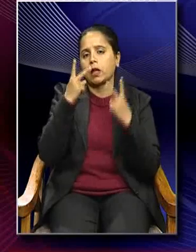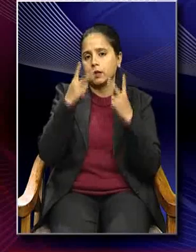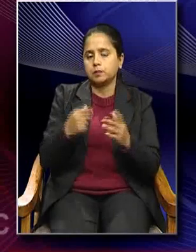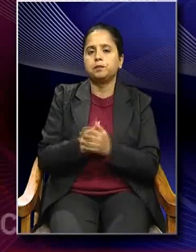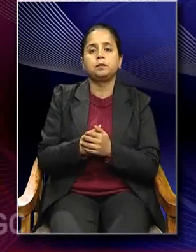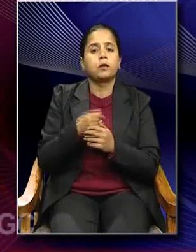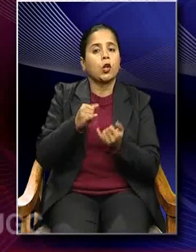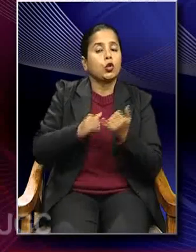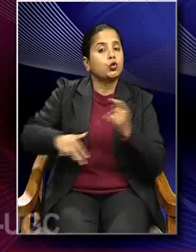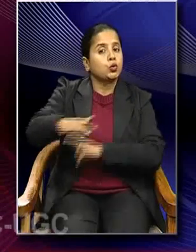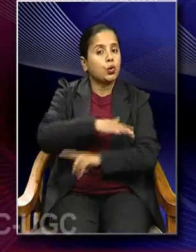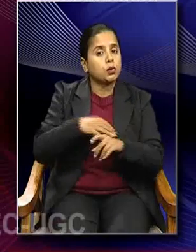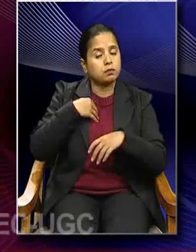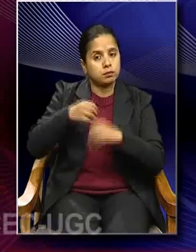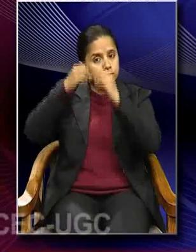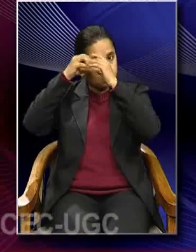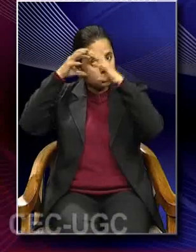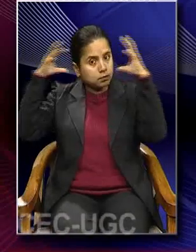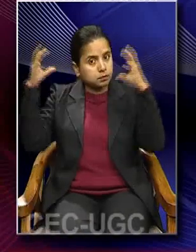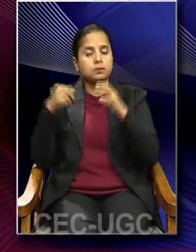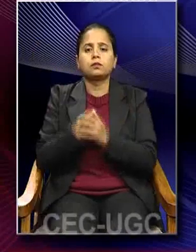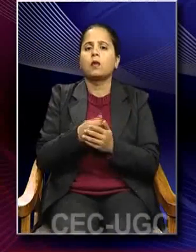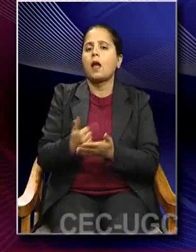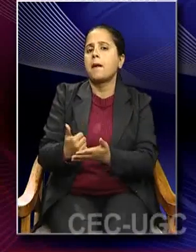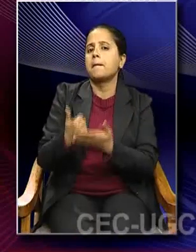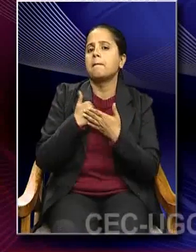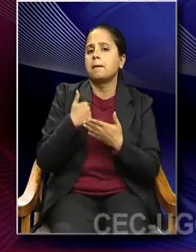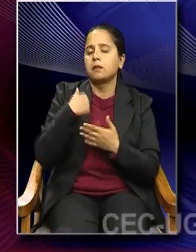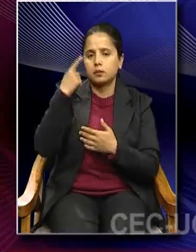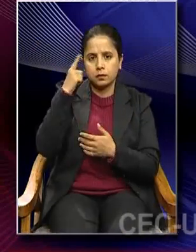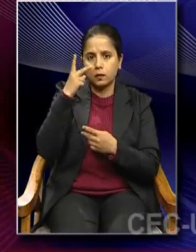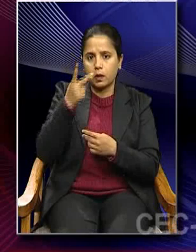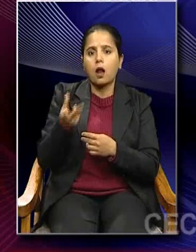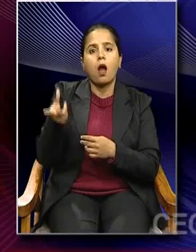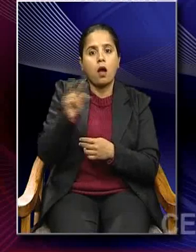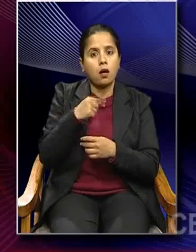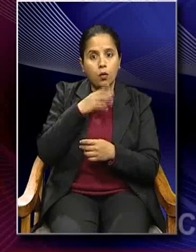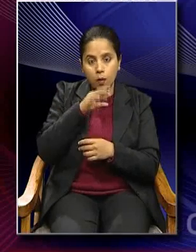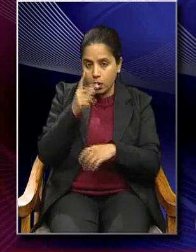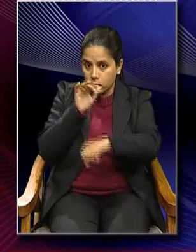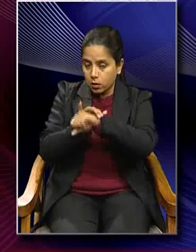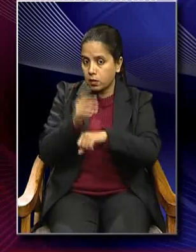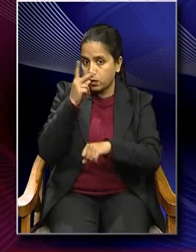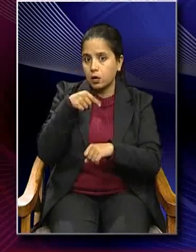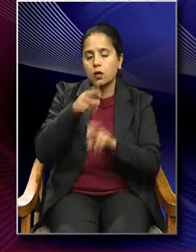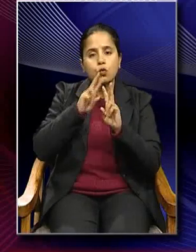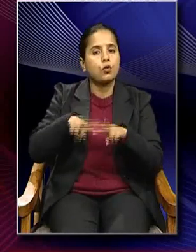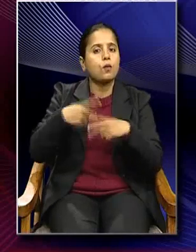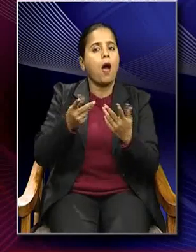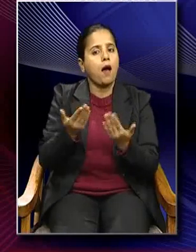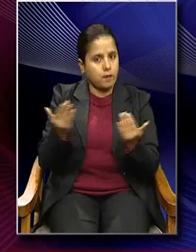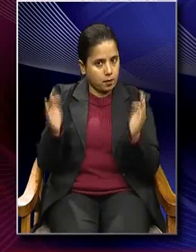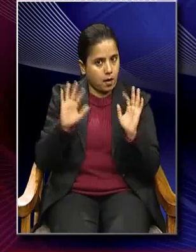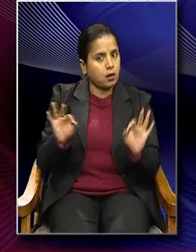The sociological imagination helps us to recognize the responses